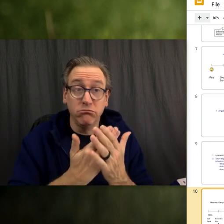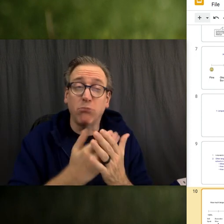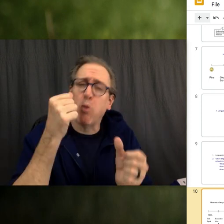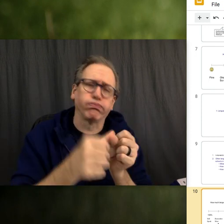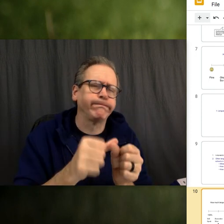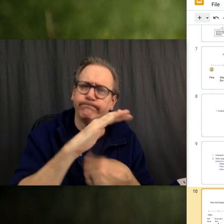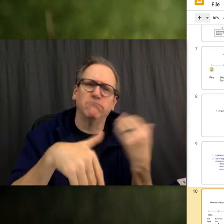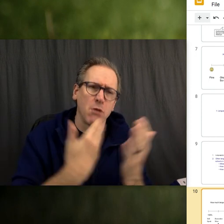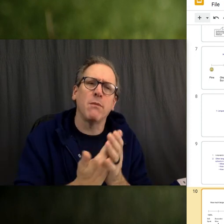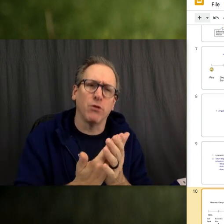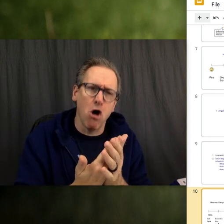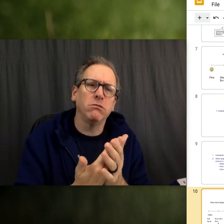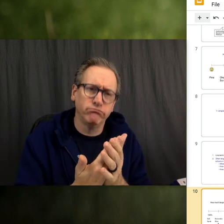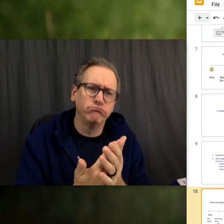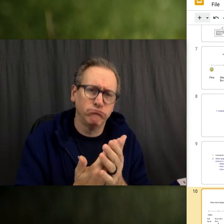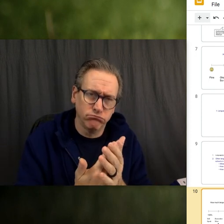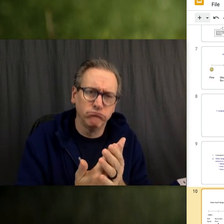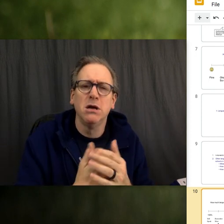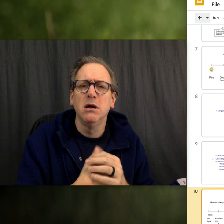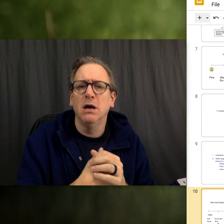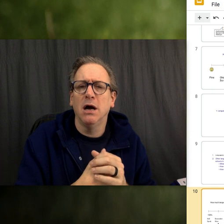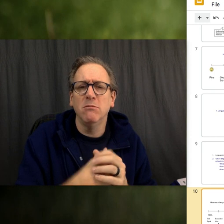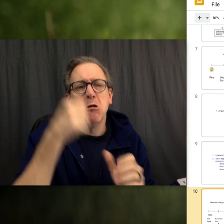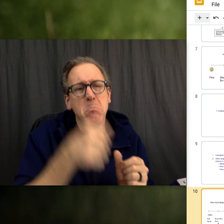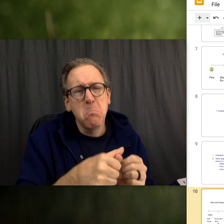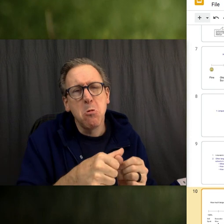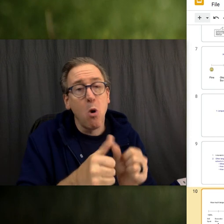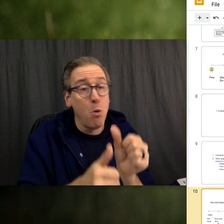all. I remember it all.